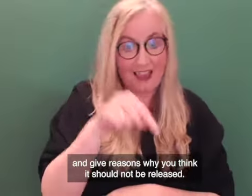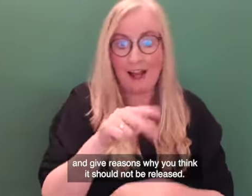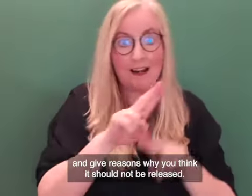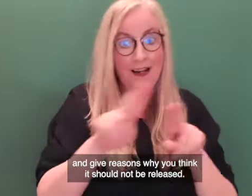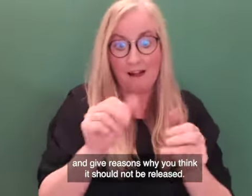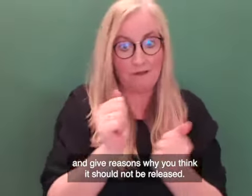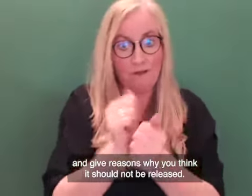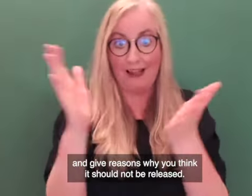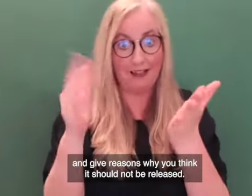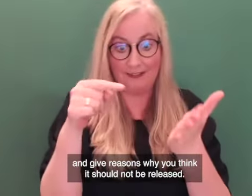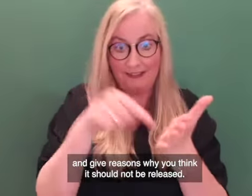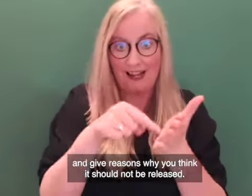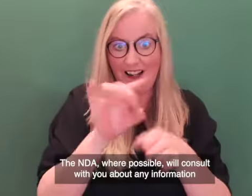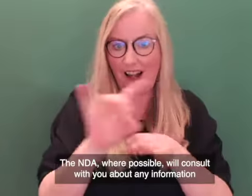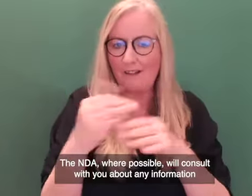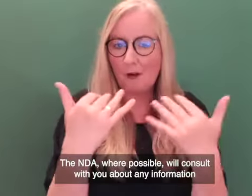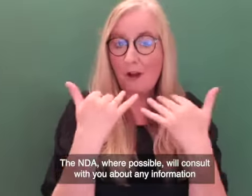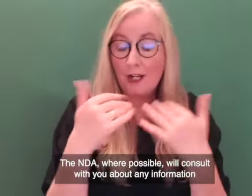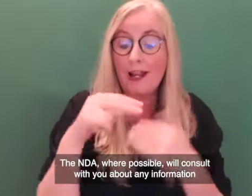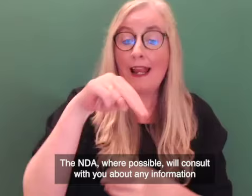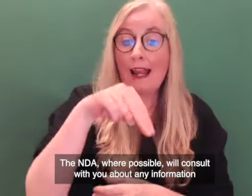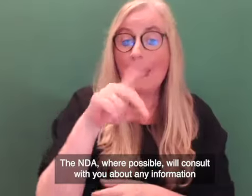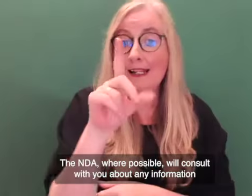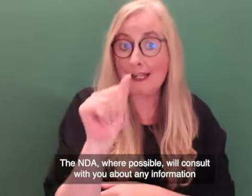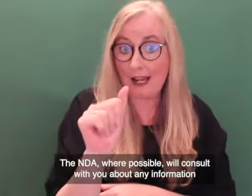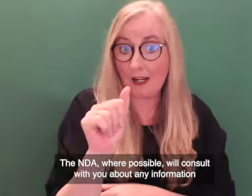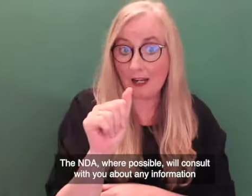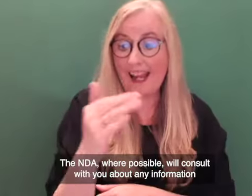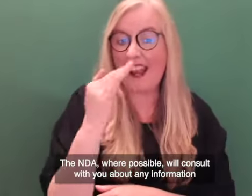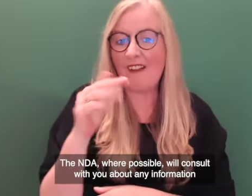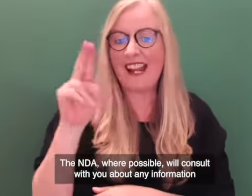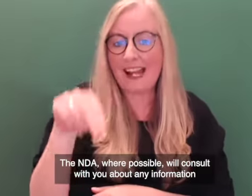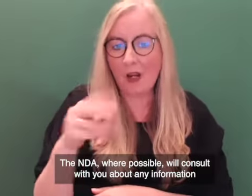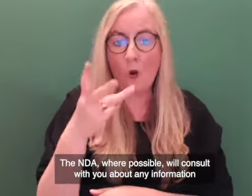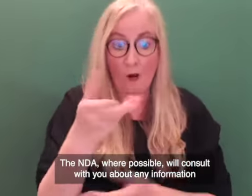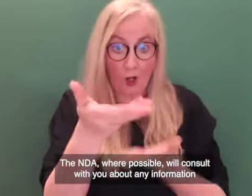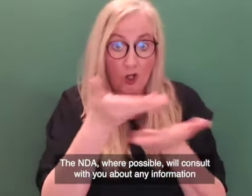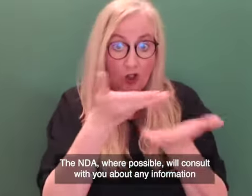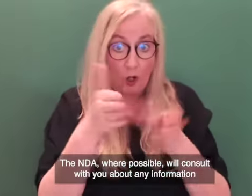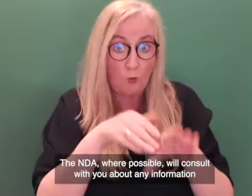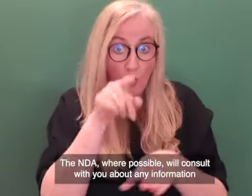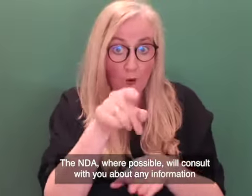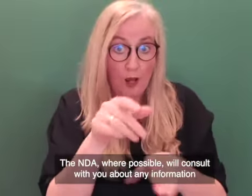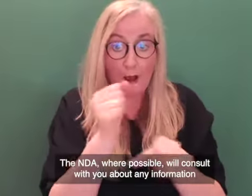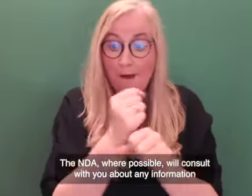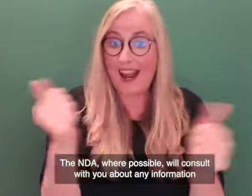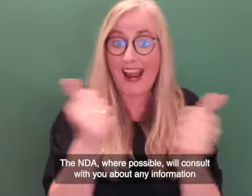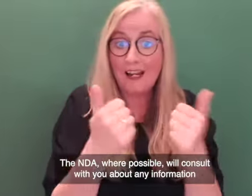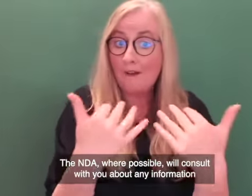be released. The NDA, where possible, will consult with you about any information which